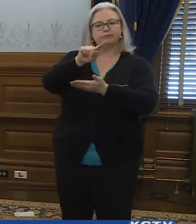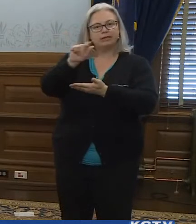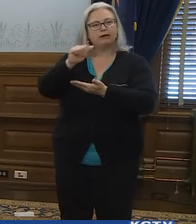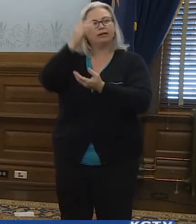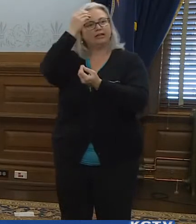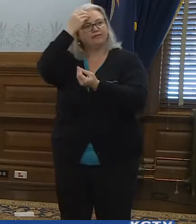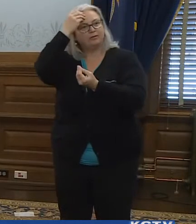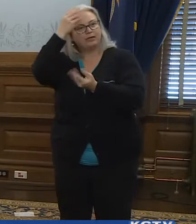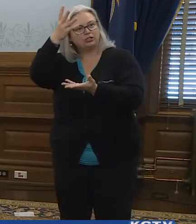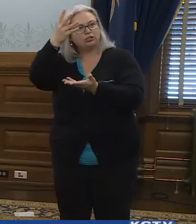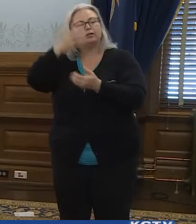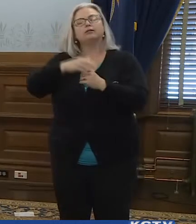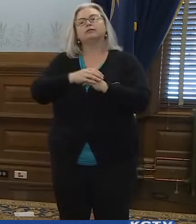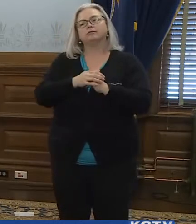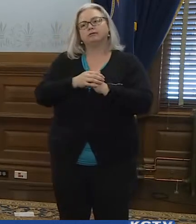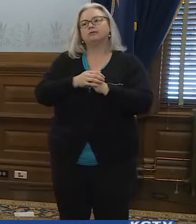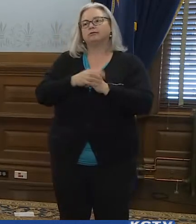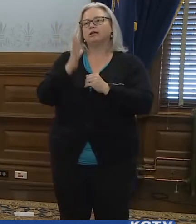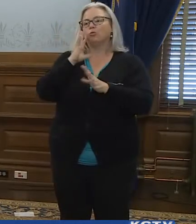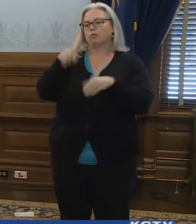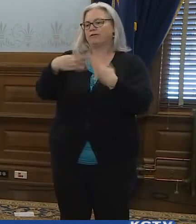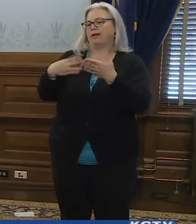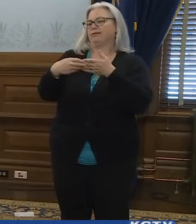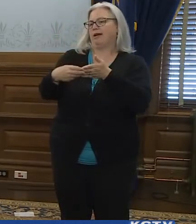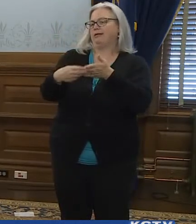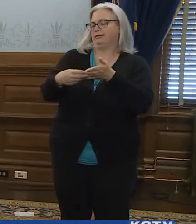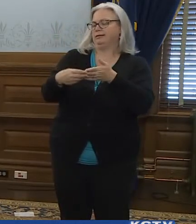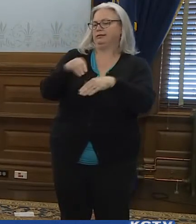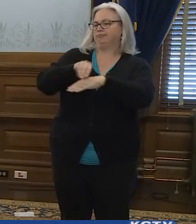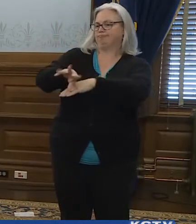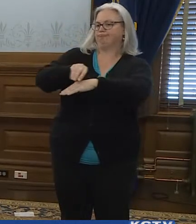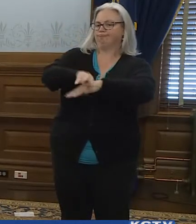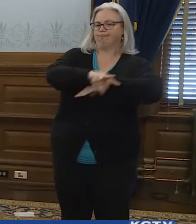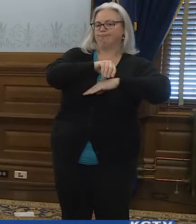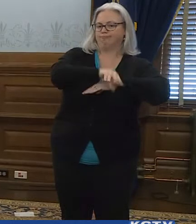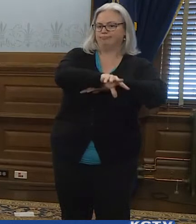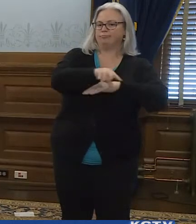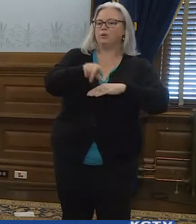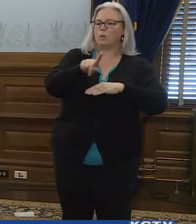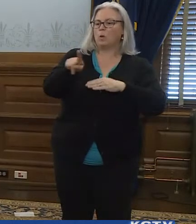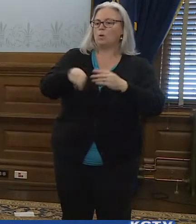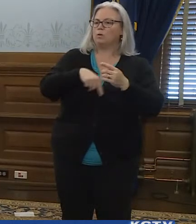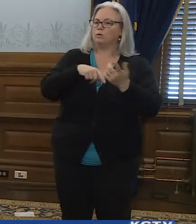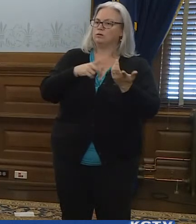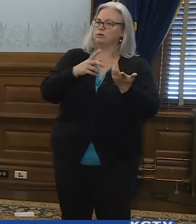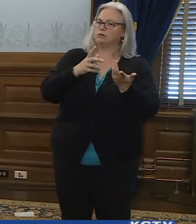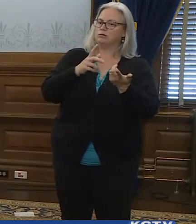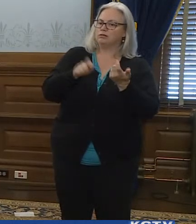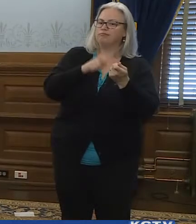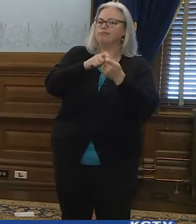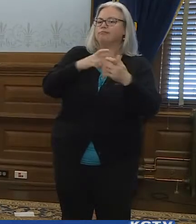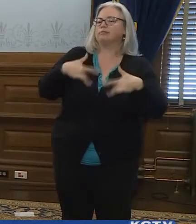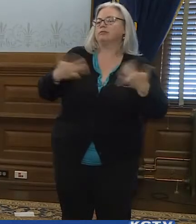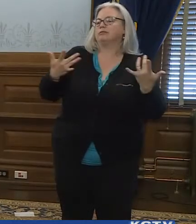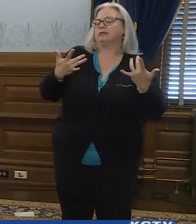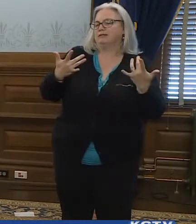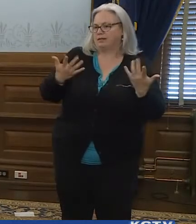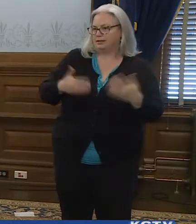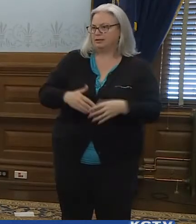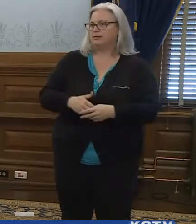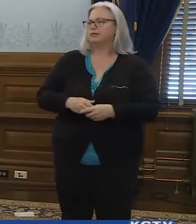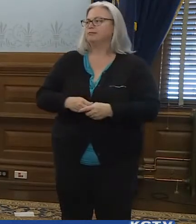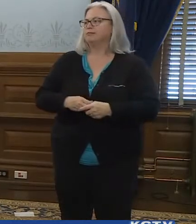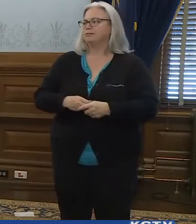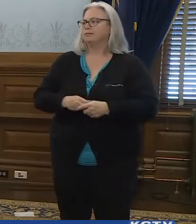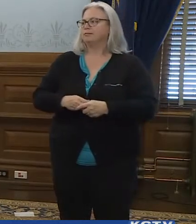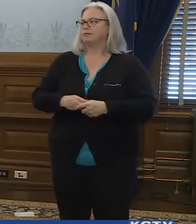information and providing guidance to those kinds of events